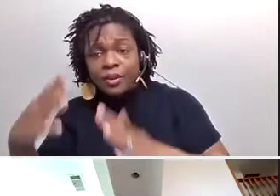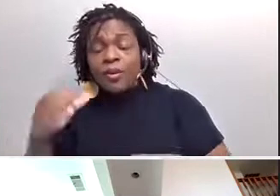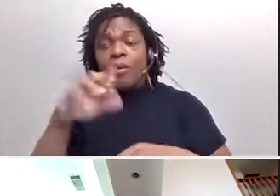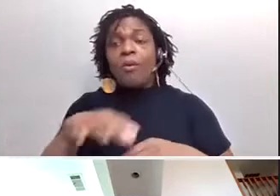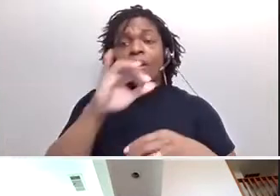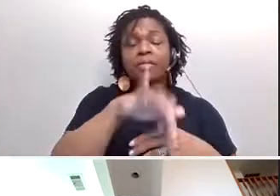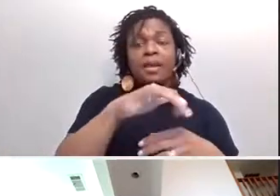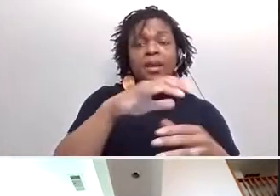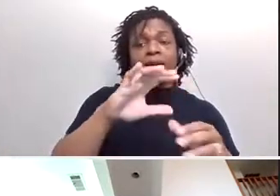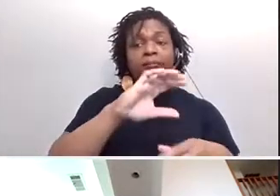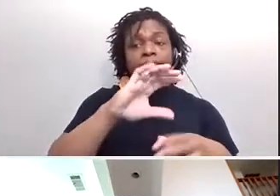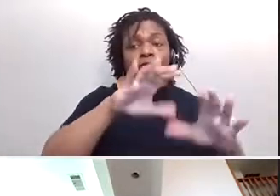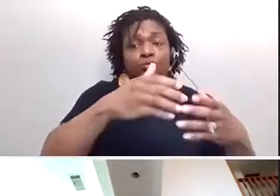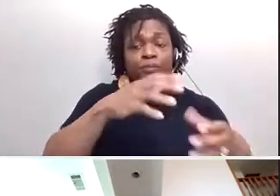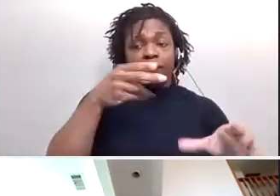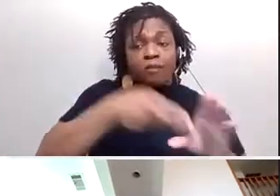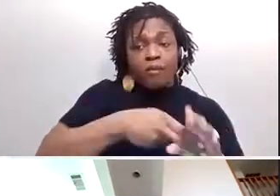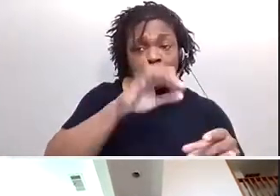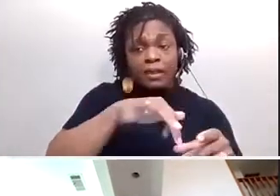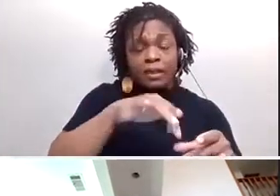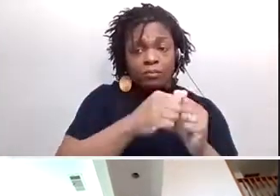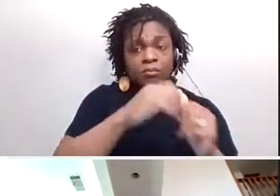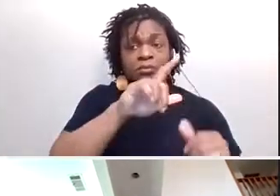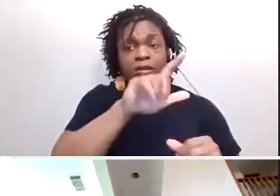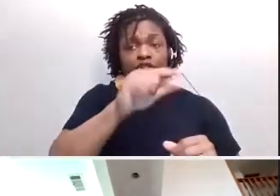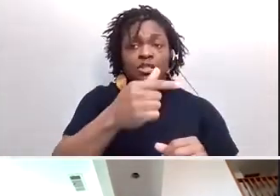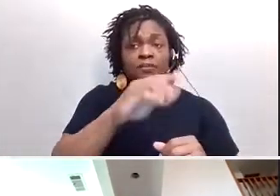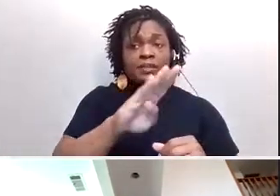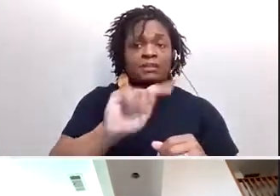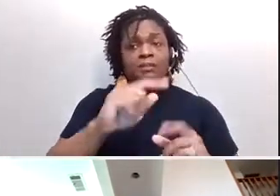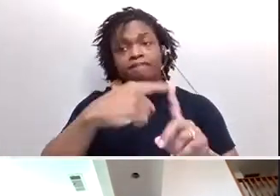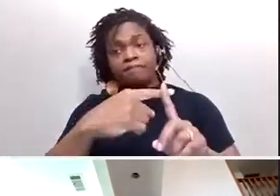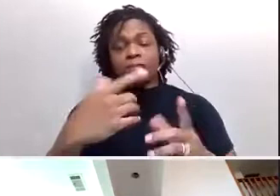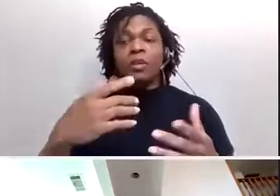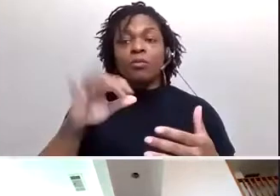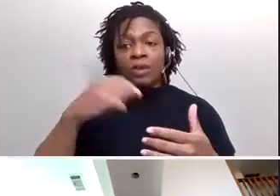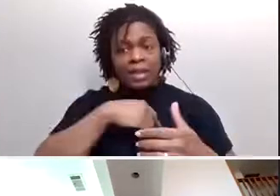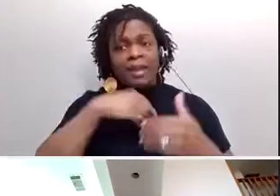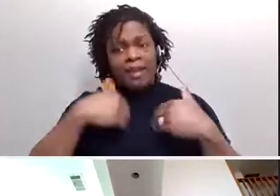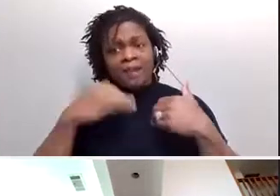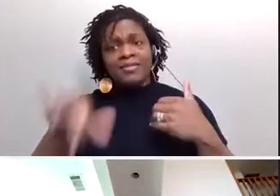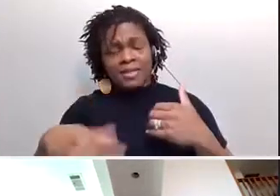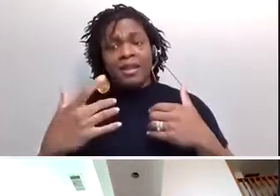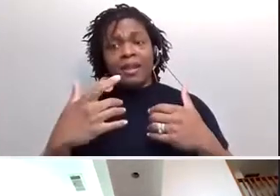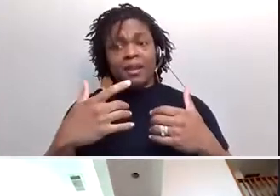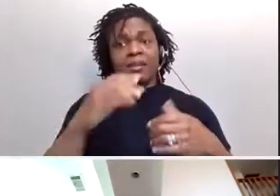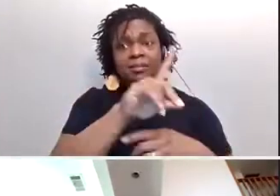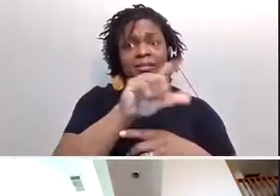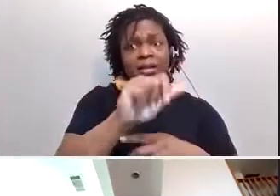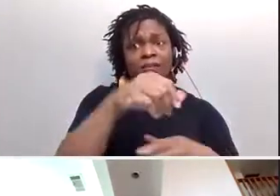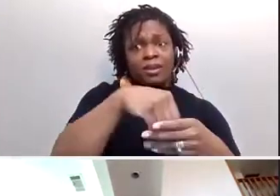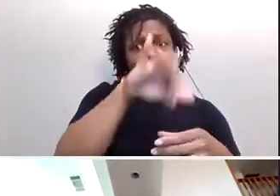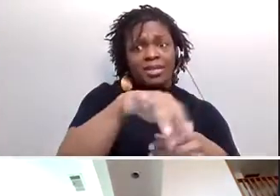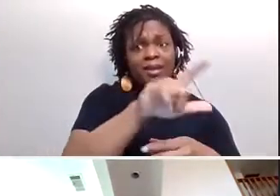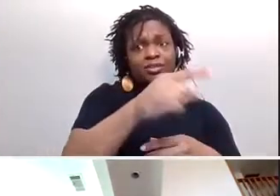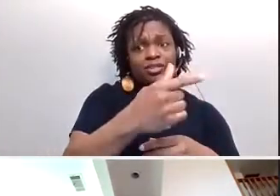plus community. Because we do have individuals with disabilities that are in the LGBTQ plus community, but they